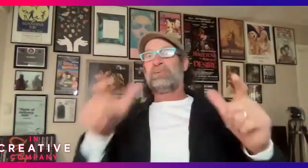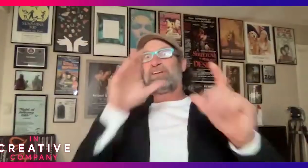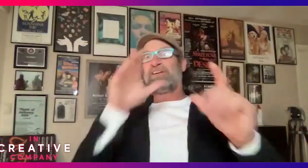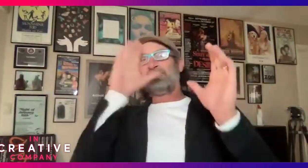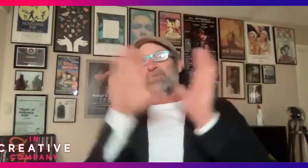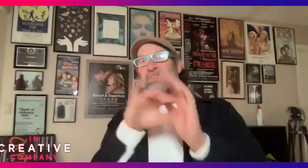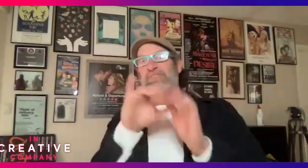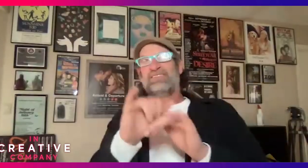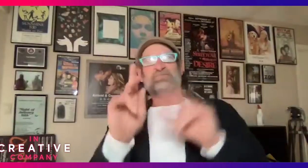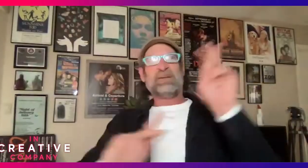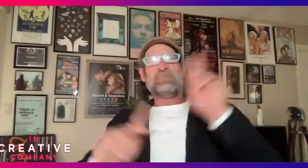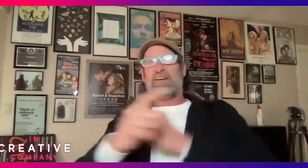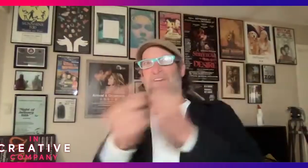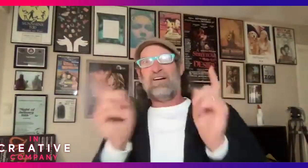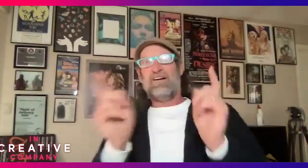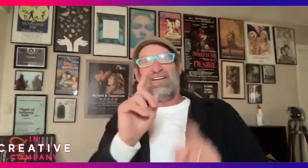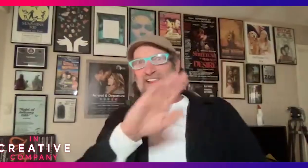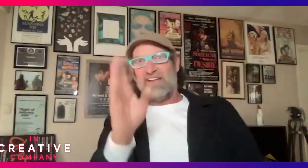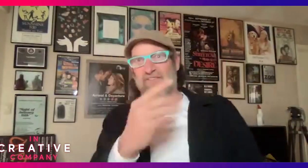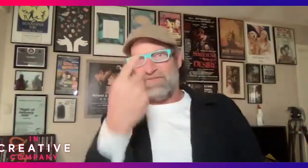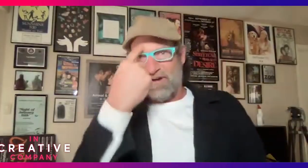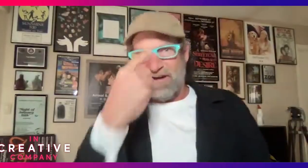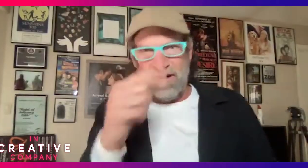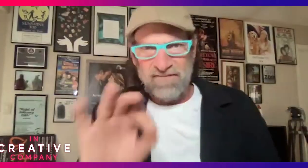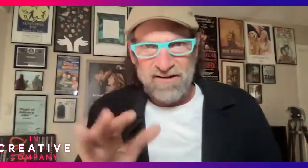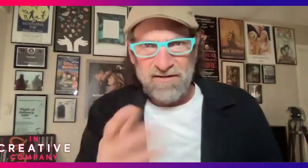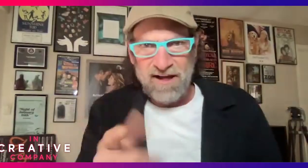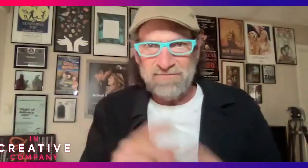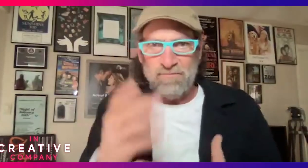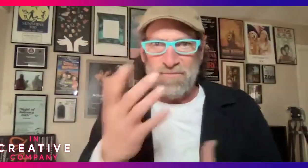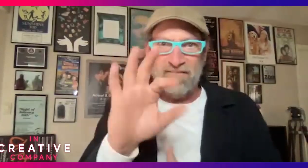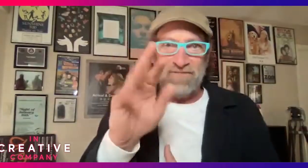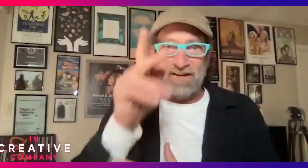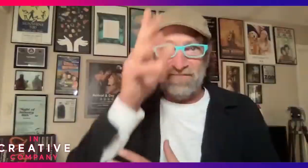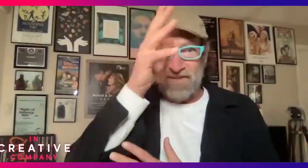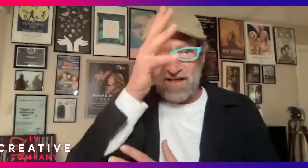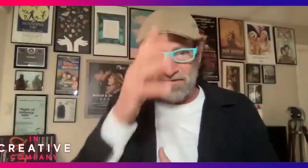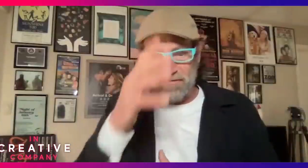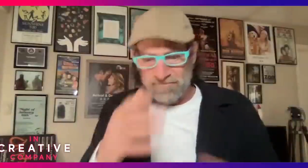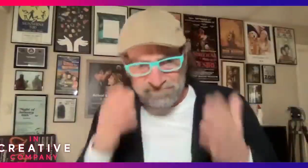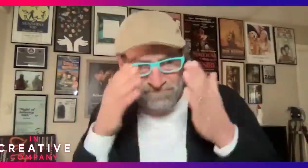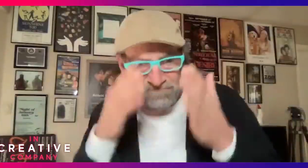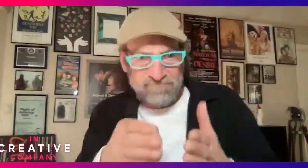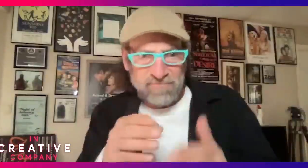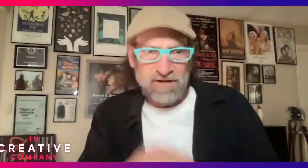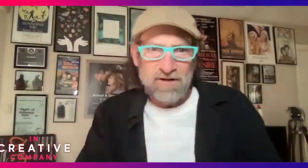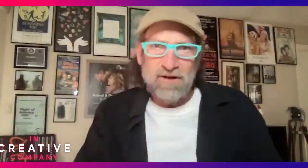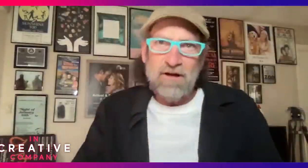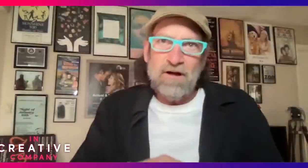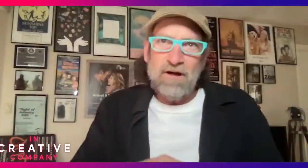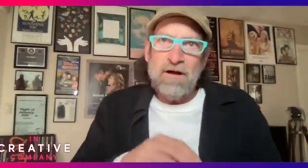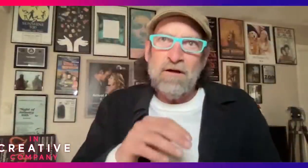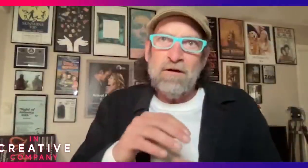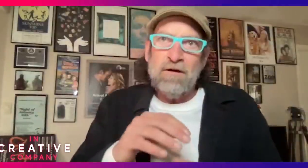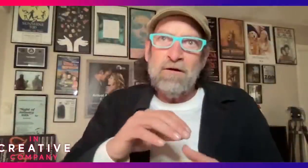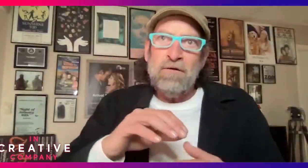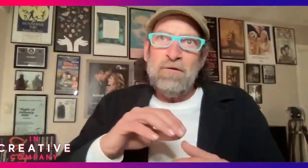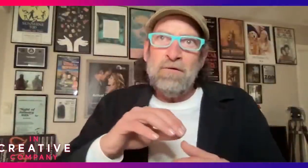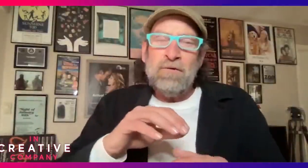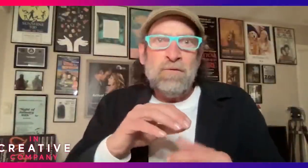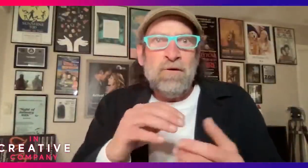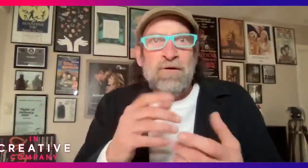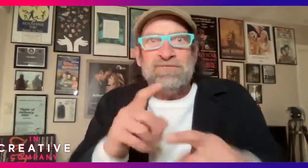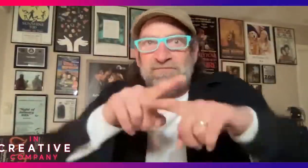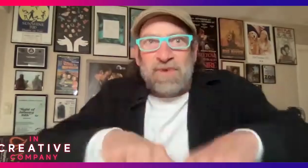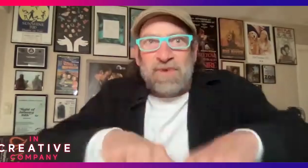life is like, and she has to adapt along her journey. And so many people out there never even thought of what a